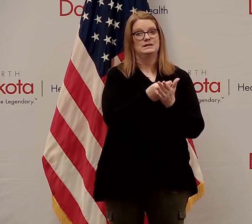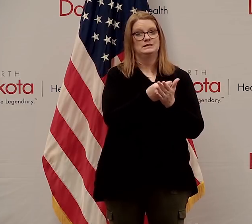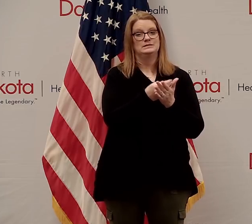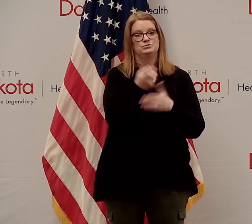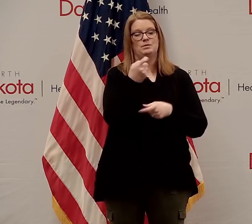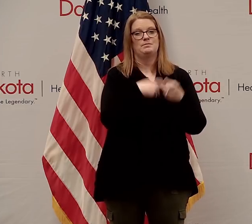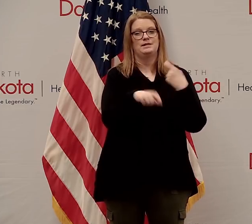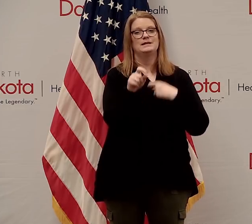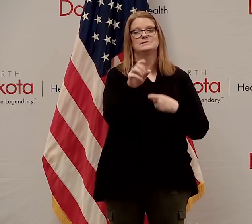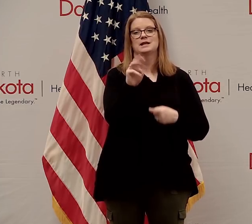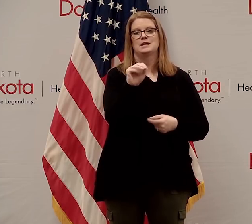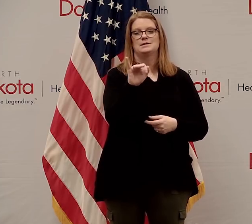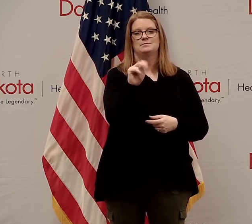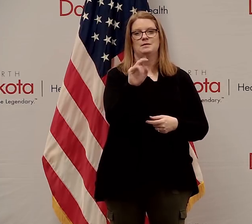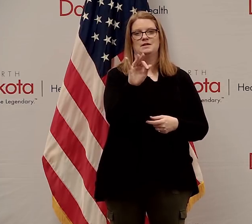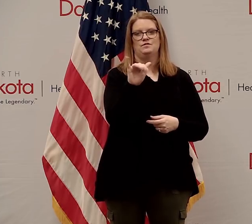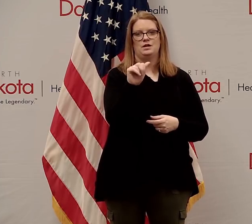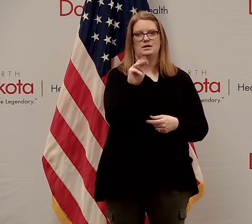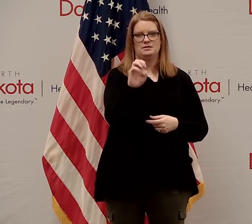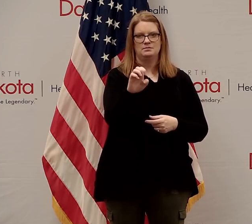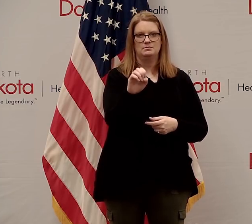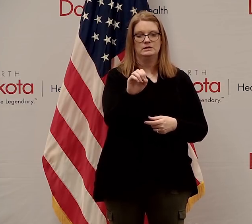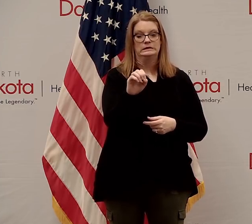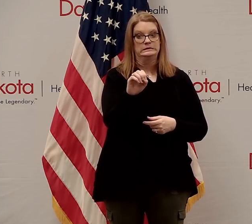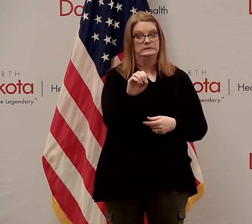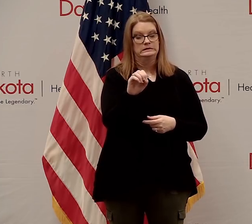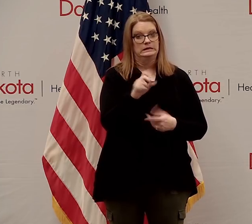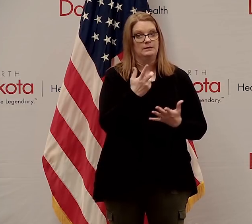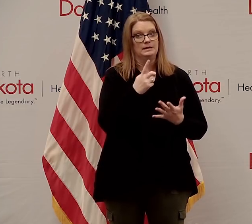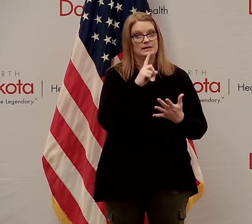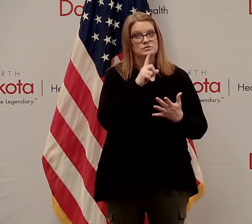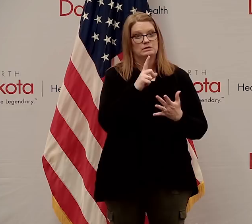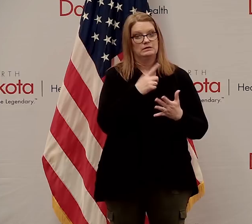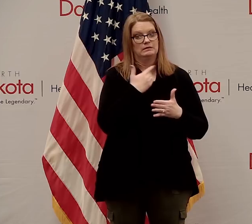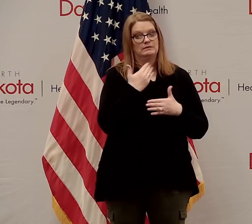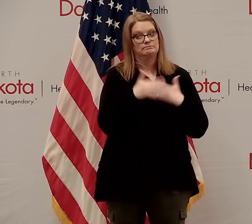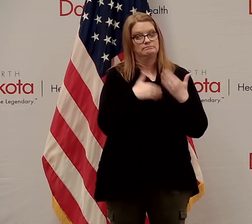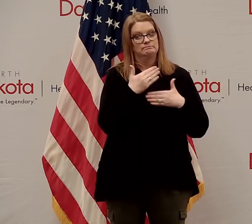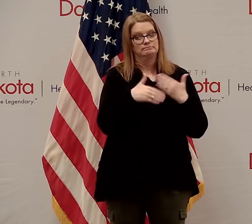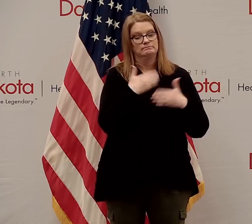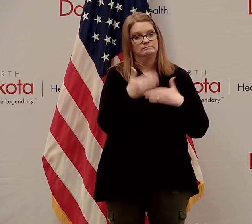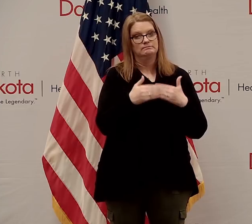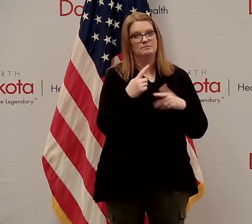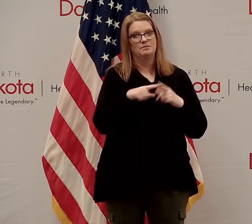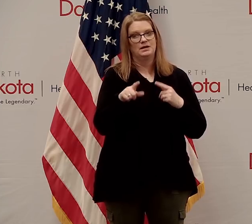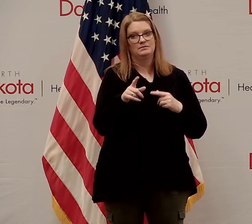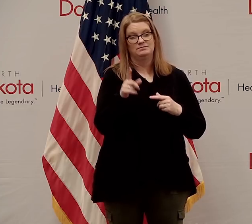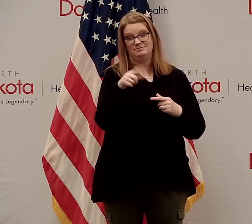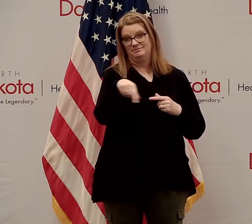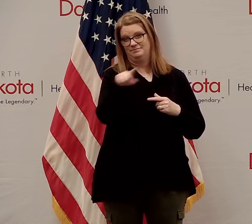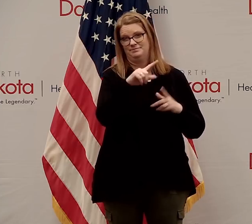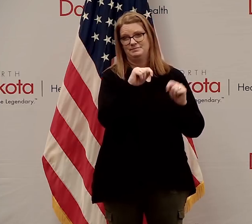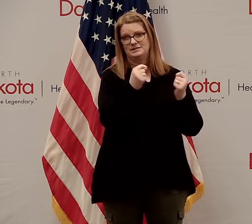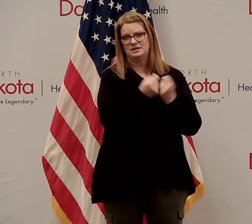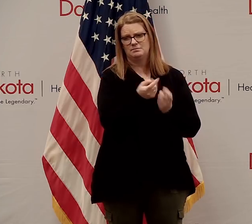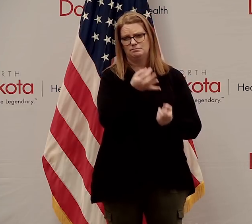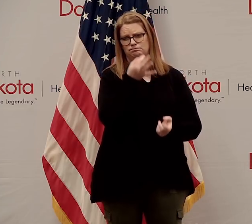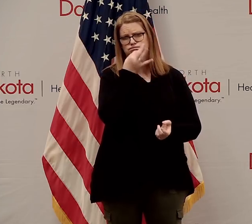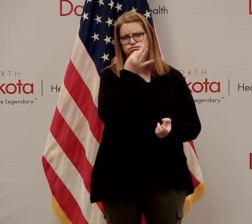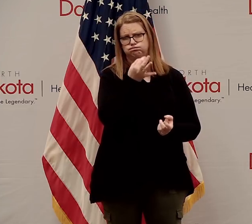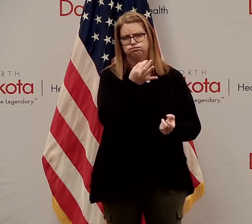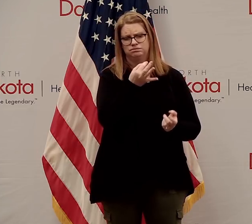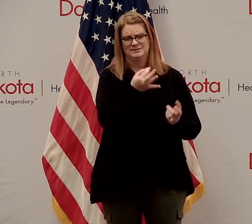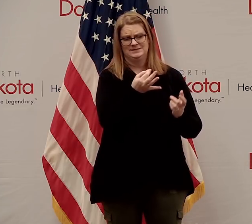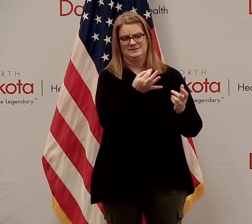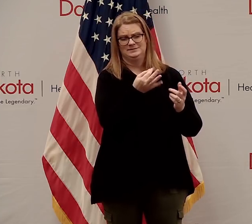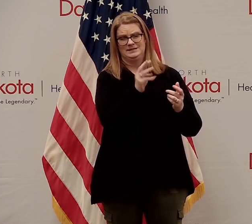mainframe that has been kept alive and keeping the unemployment going. The team over there has done a masterful job of keeping that going,